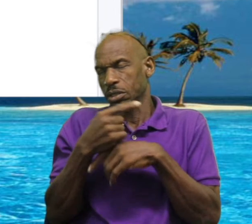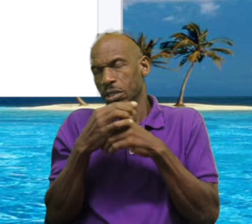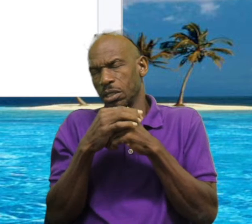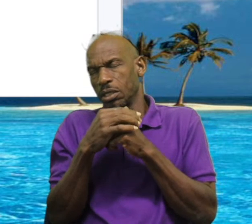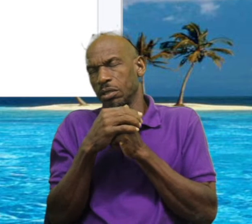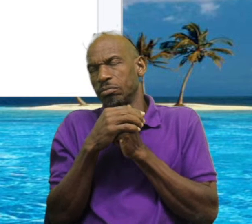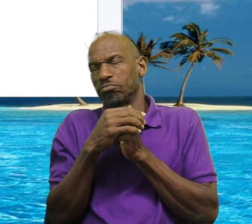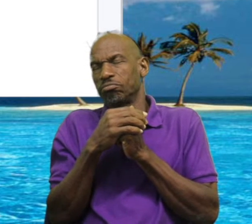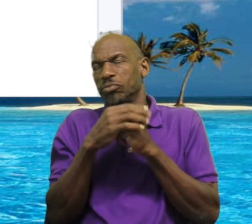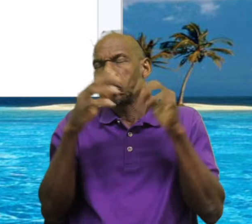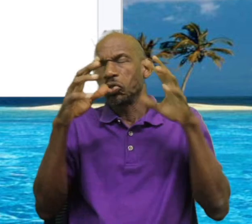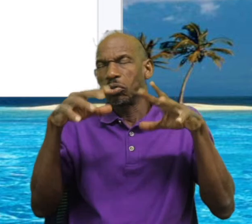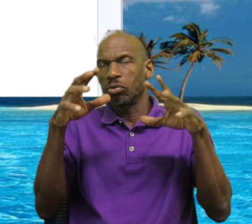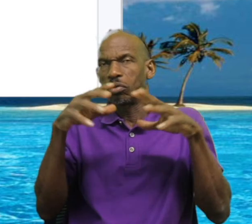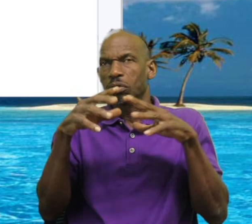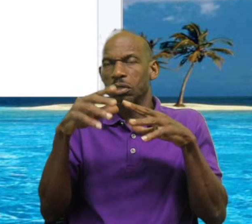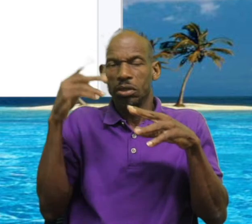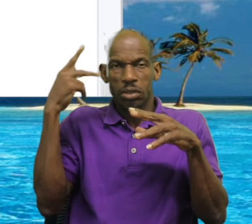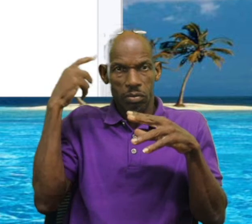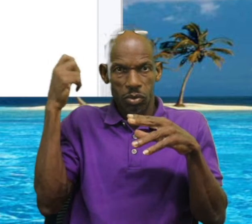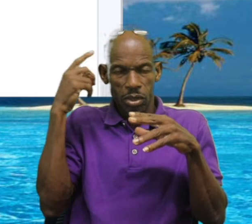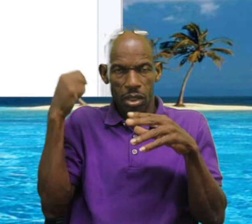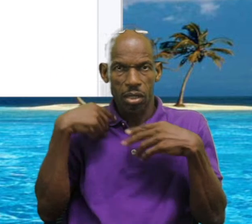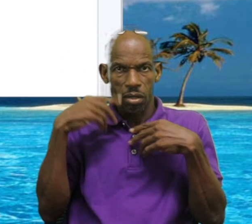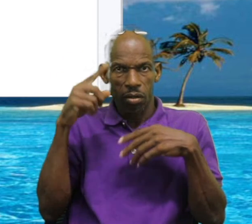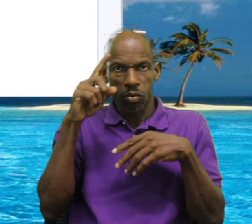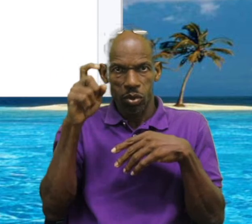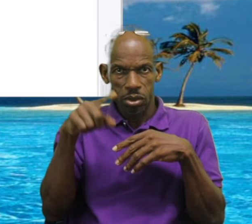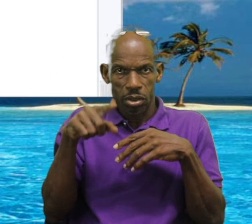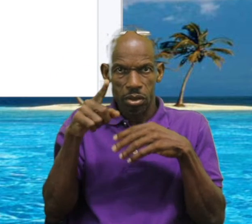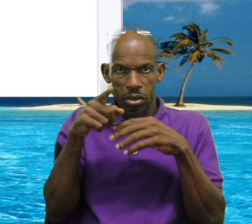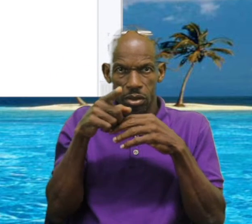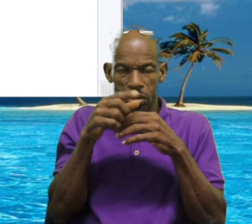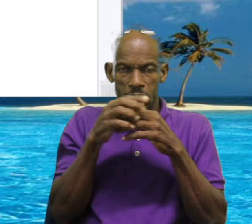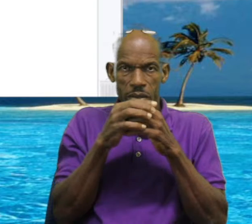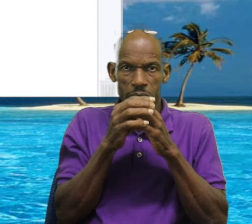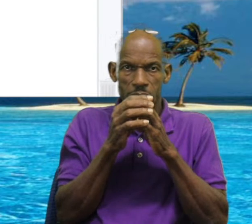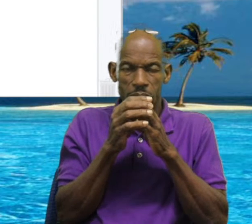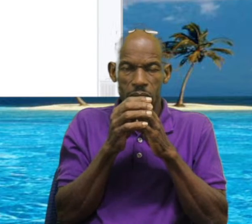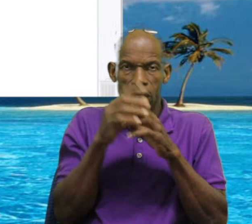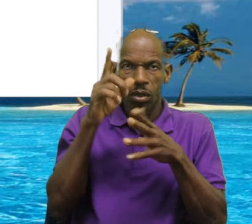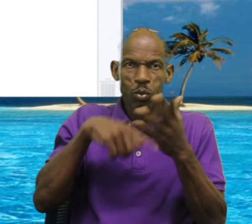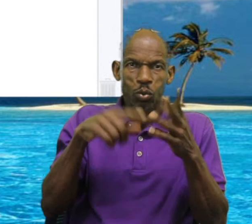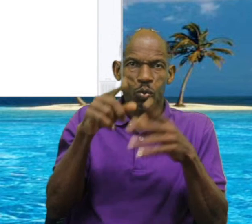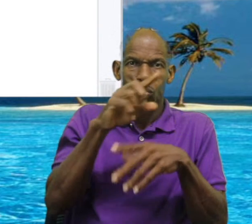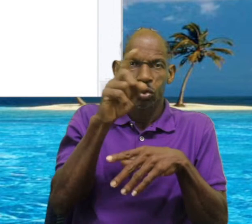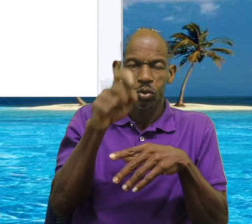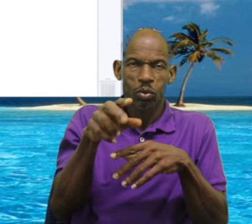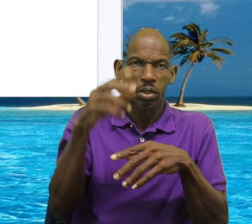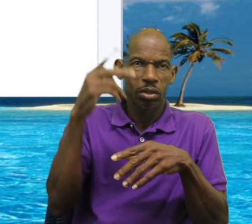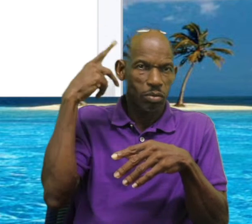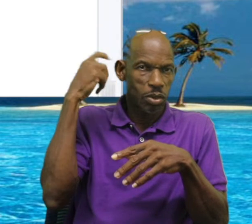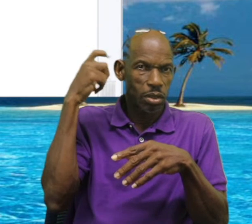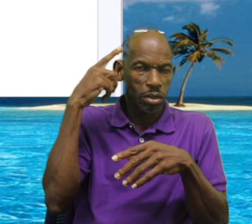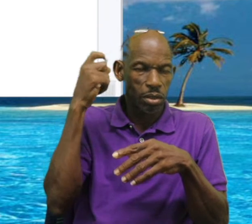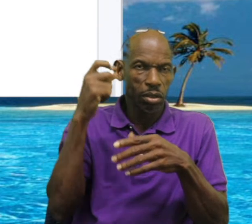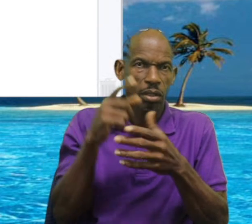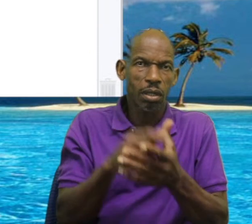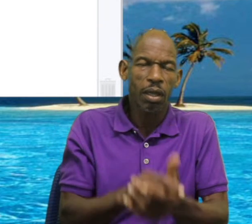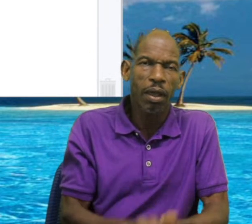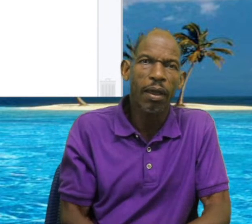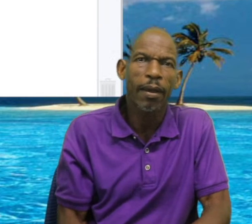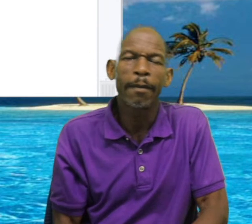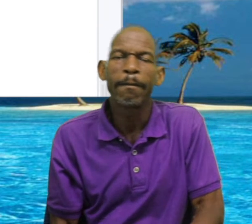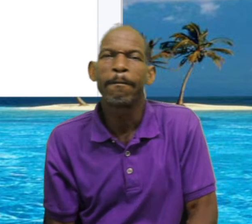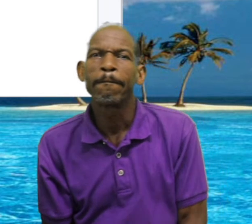evening. Sabriki, you have a question? I see you're waving. Yes, Sabriki, what is your question? Sorry about that.